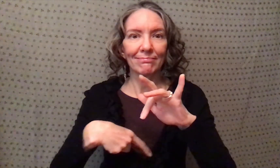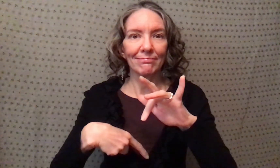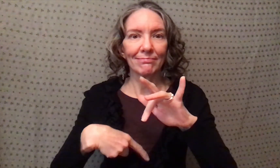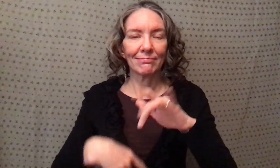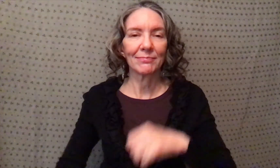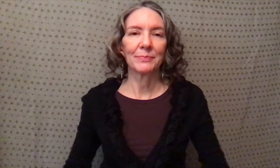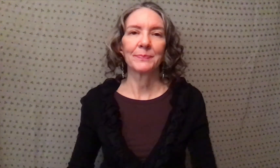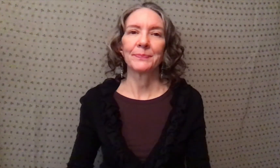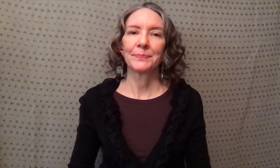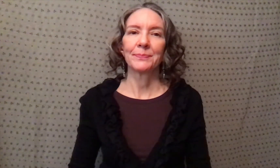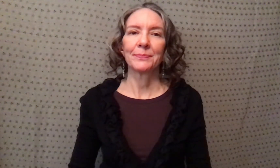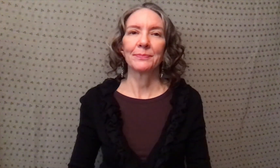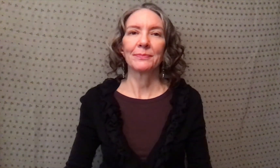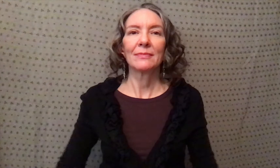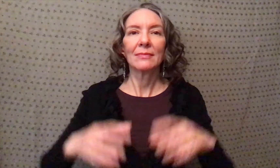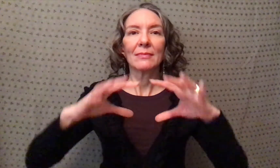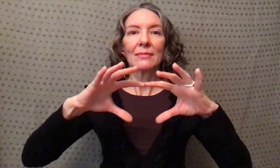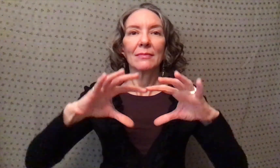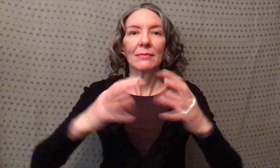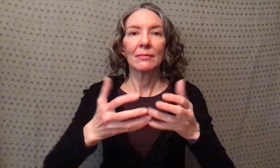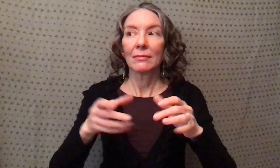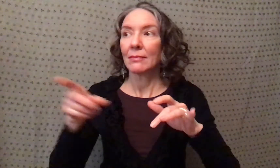He skipped class.